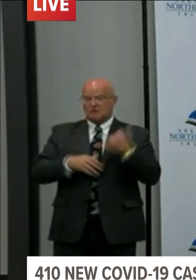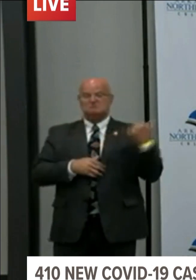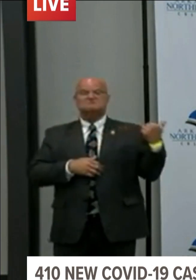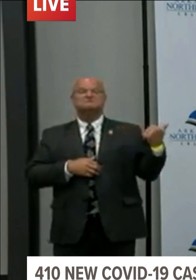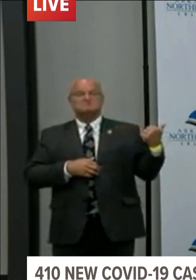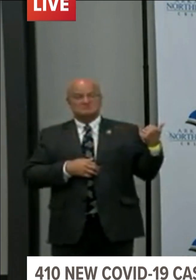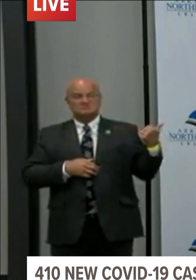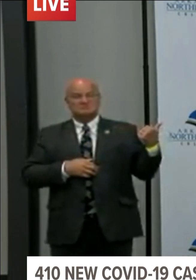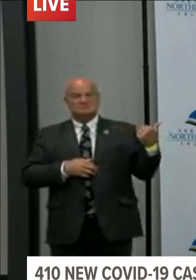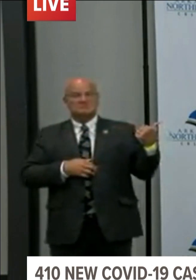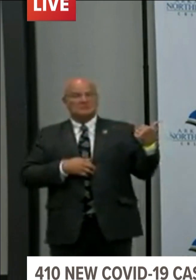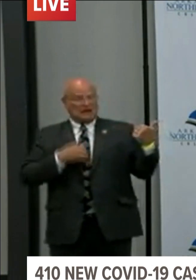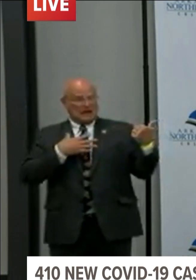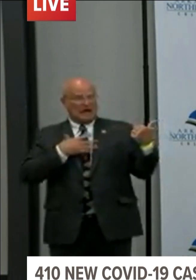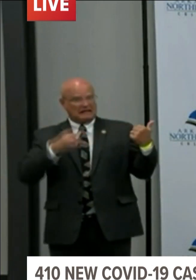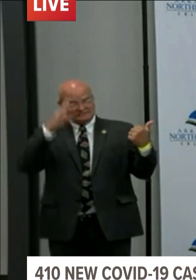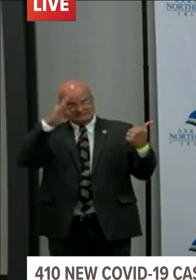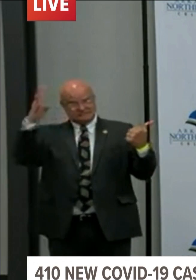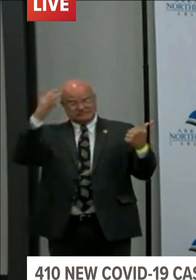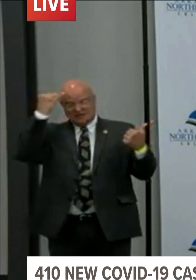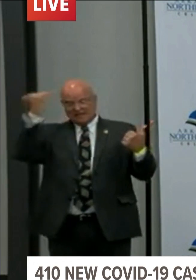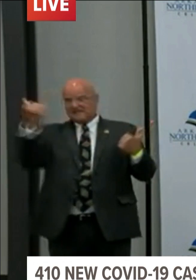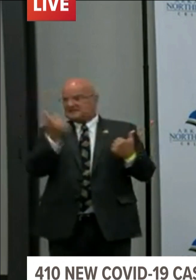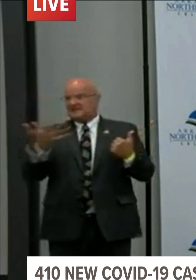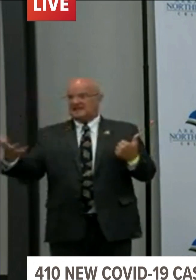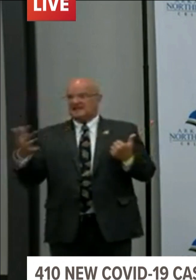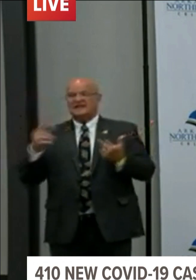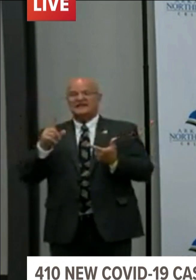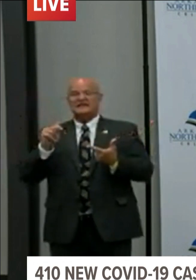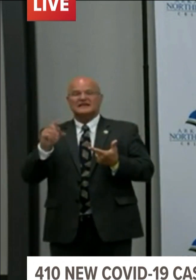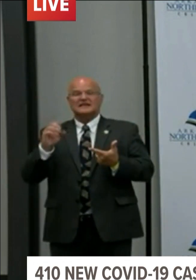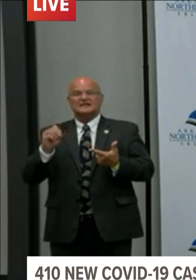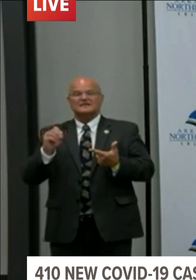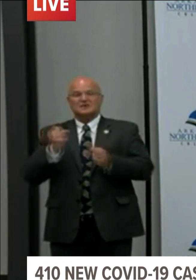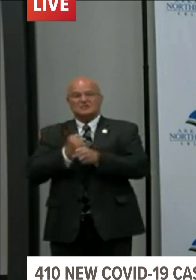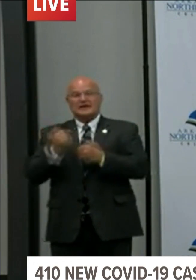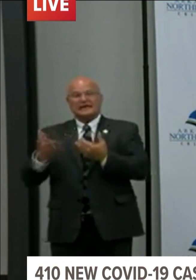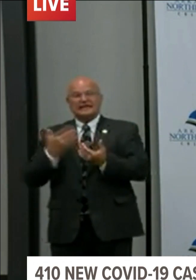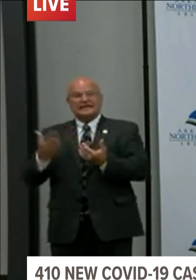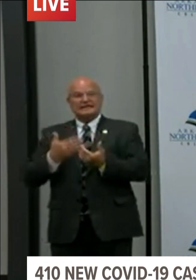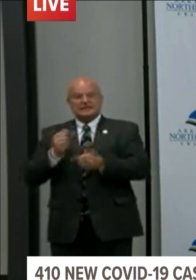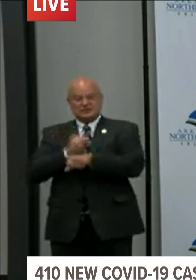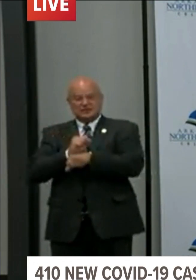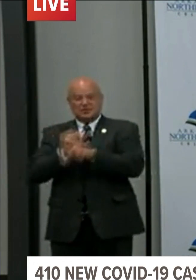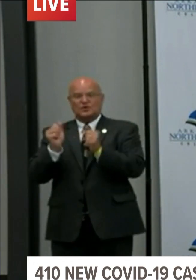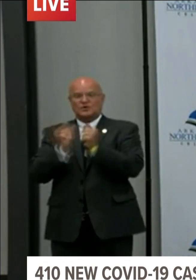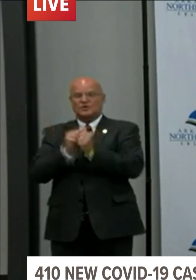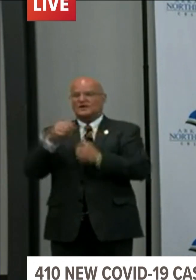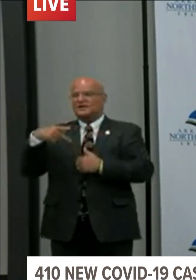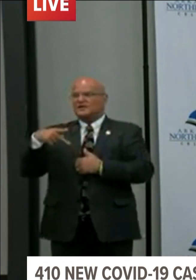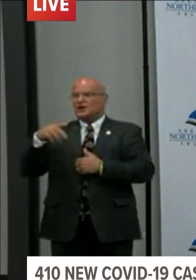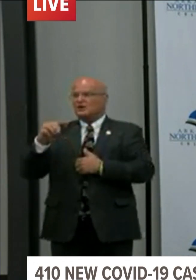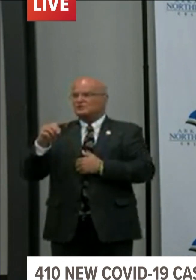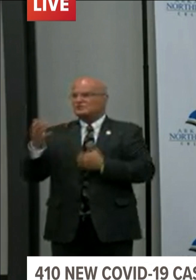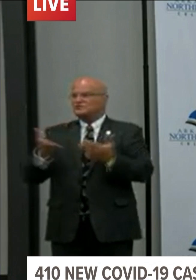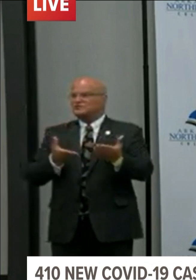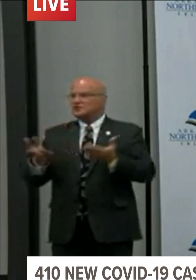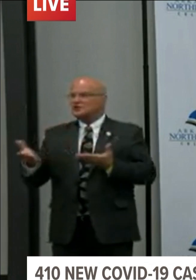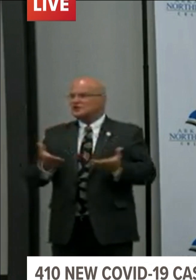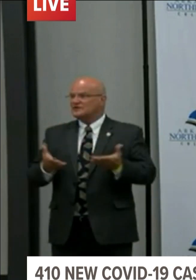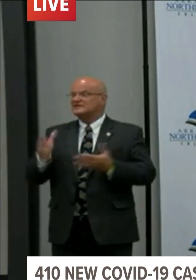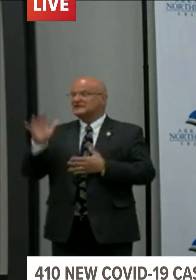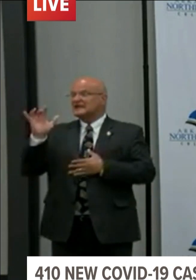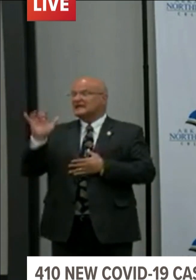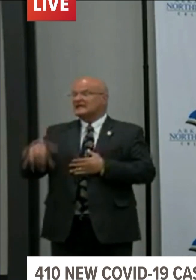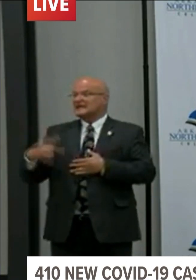I like the innovative idea of anything to make it easier and to work with the Postal Service.